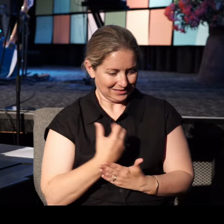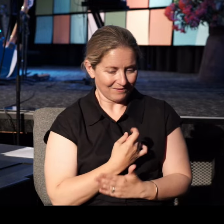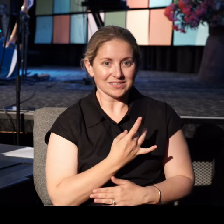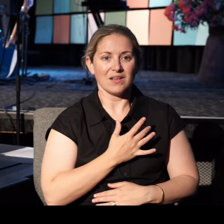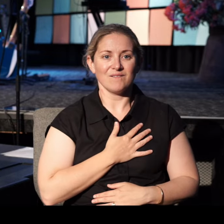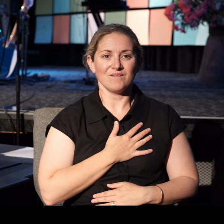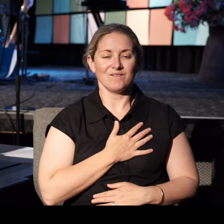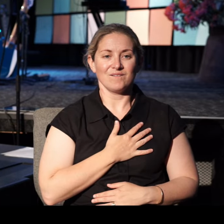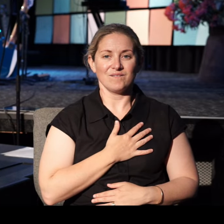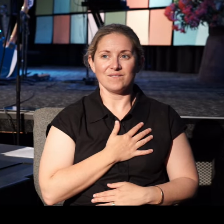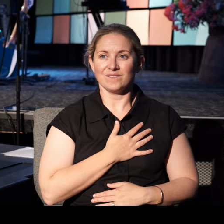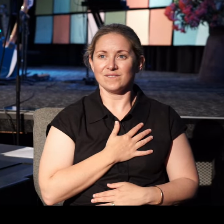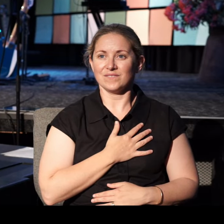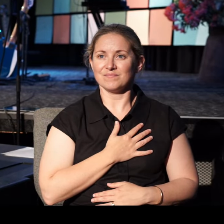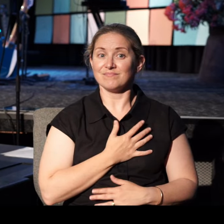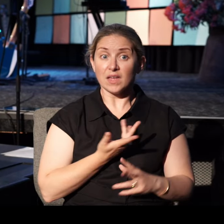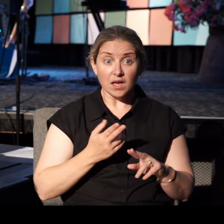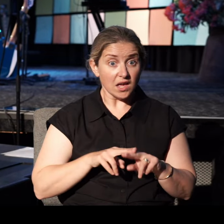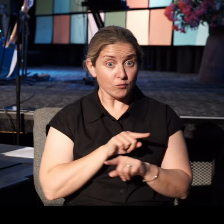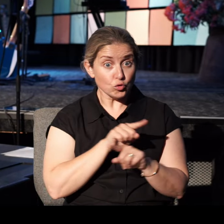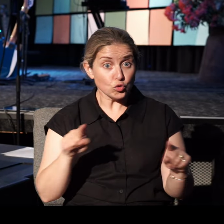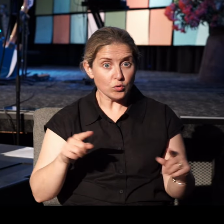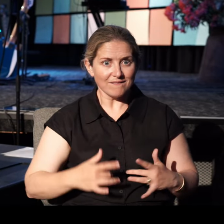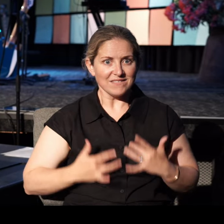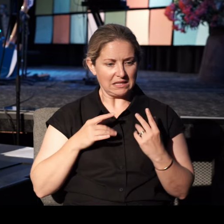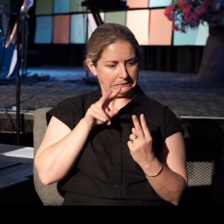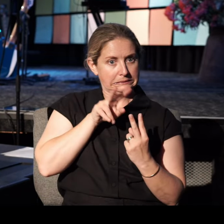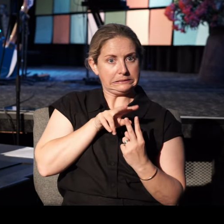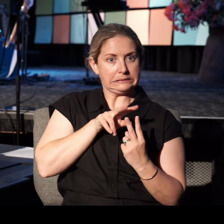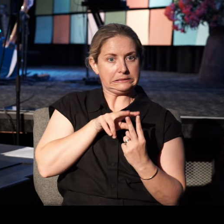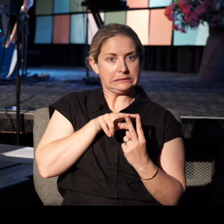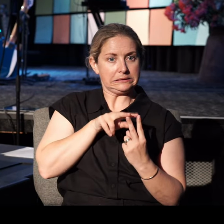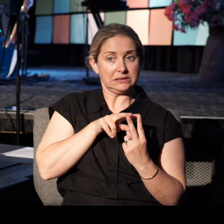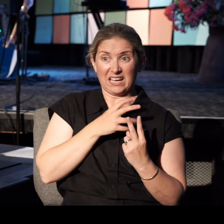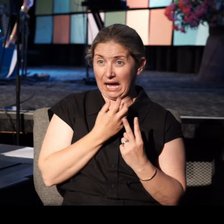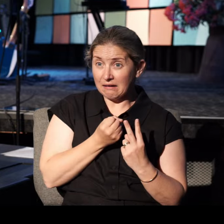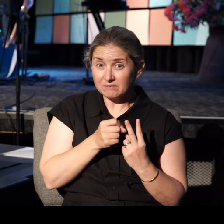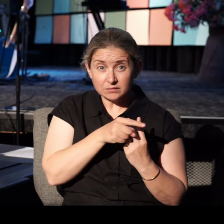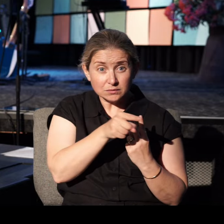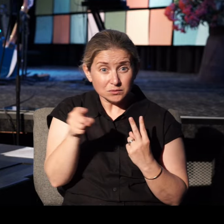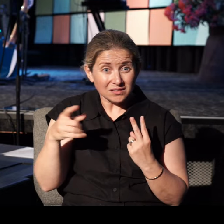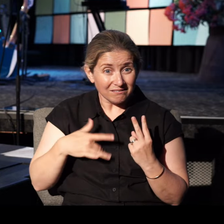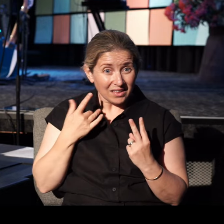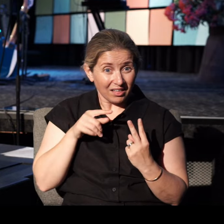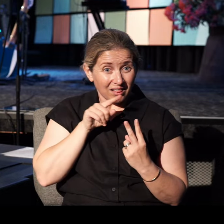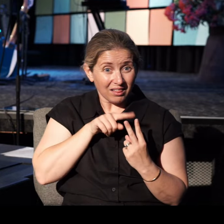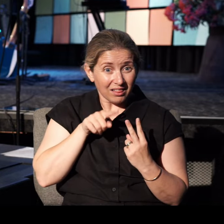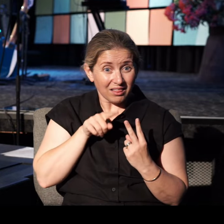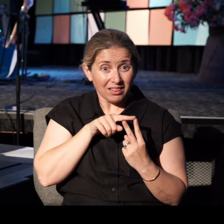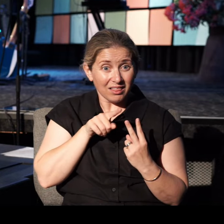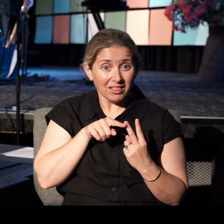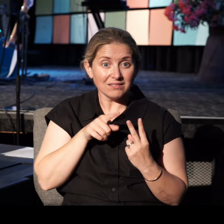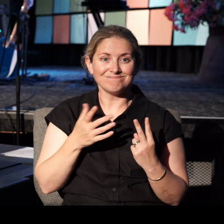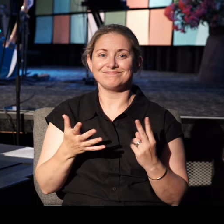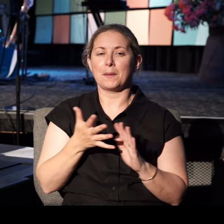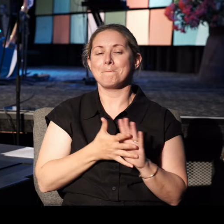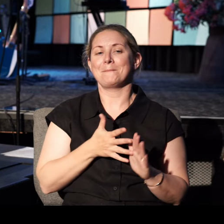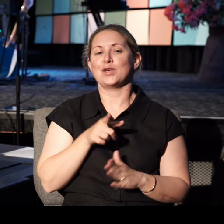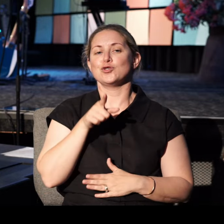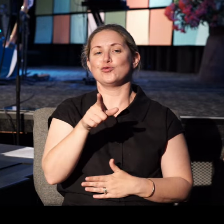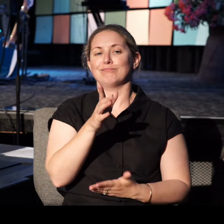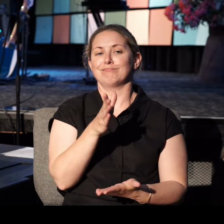So is that you? Do you find yourself with those two emotions running along in your life? Well, it's evidence